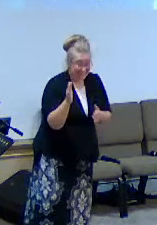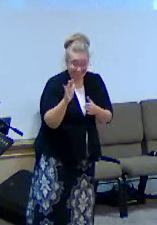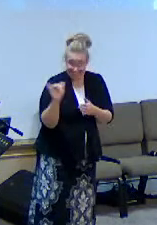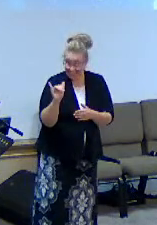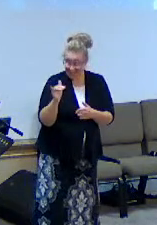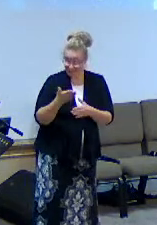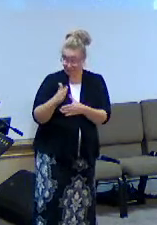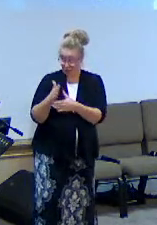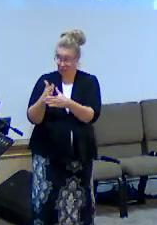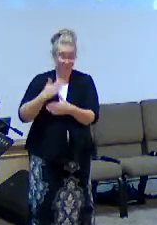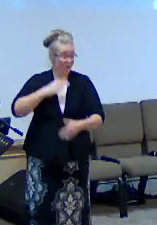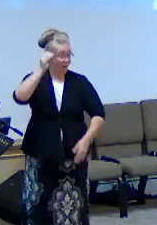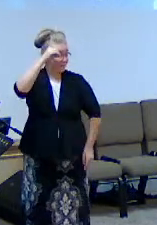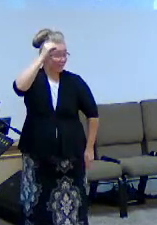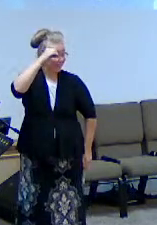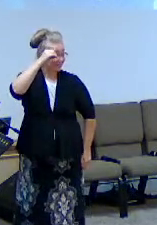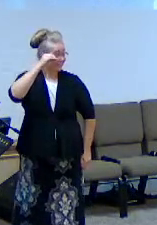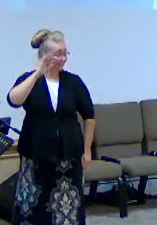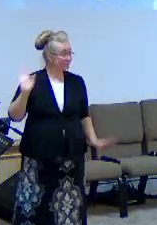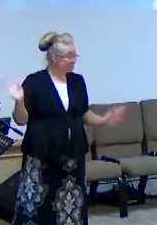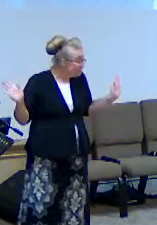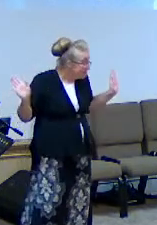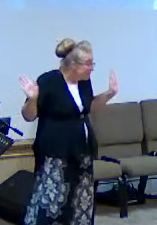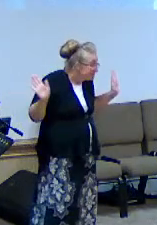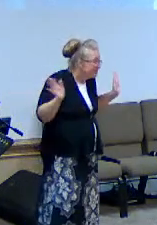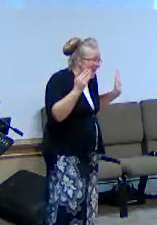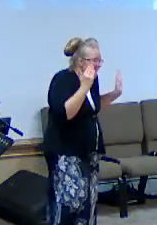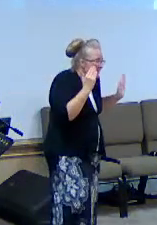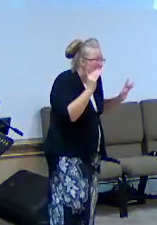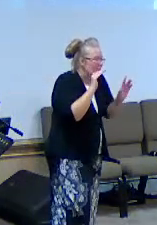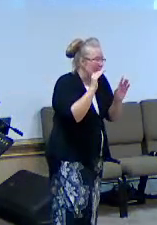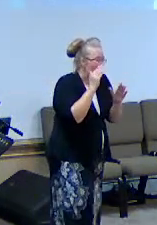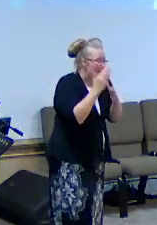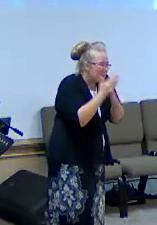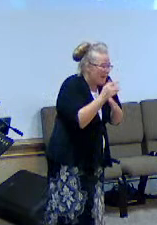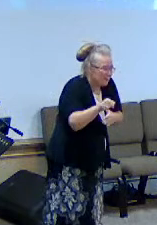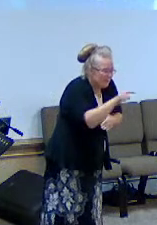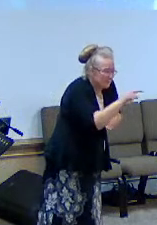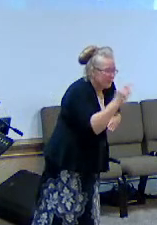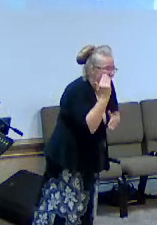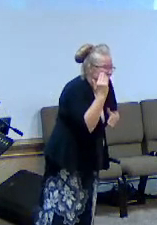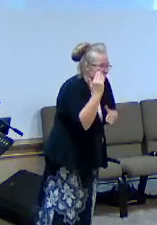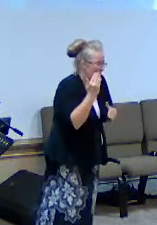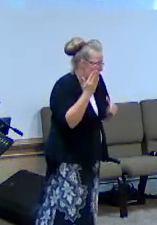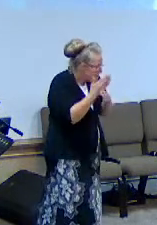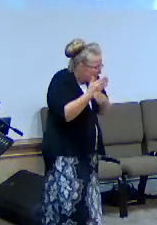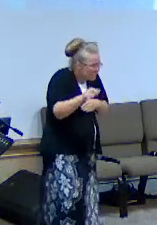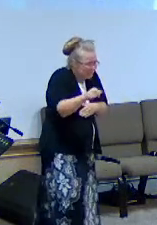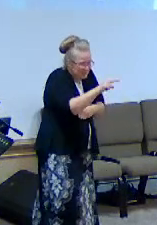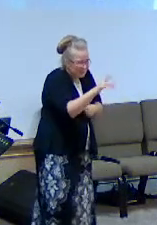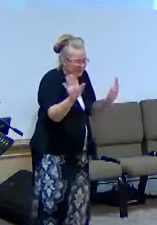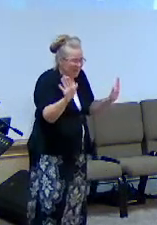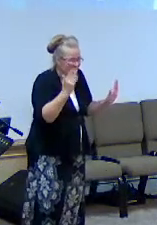opinion. I'm just pestering now. I'm pestering. I'm moved from pastoring to pestering. I'm not sure I'm really in